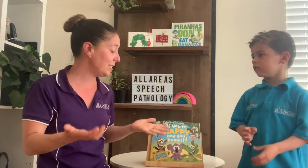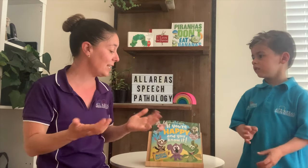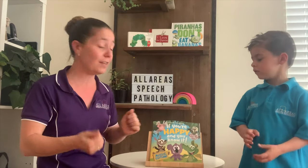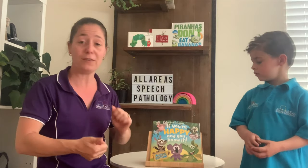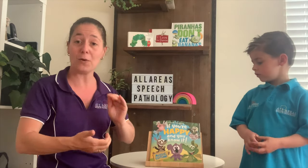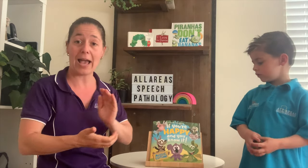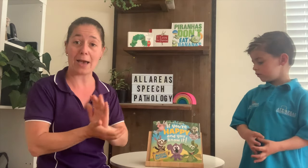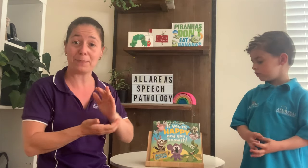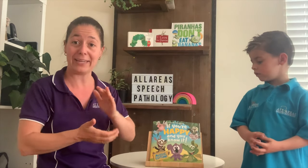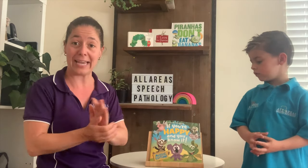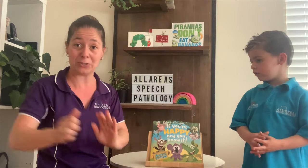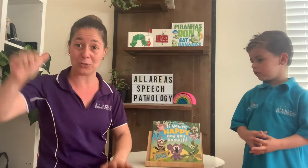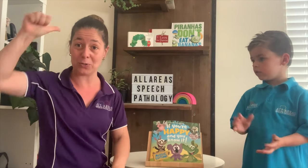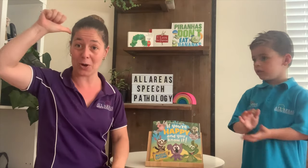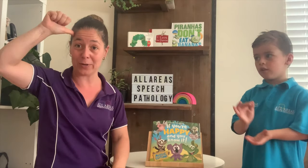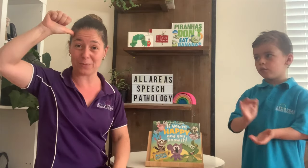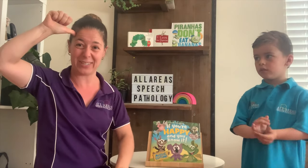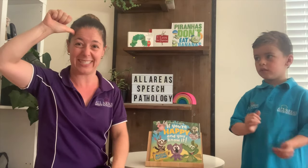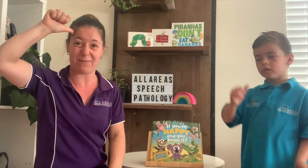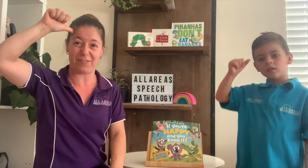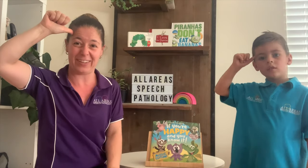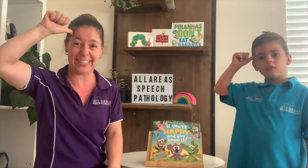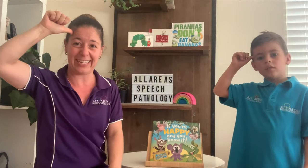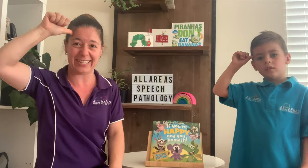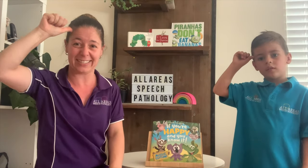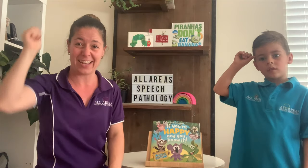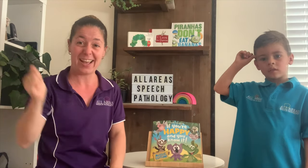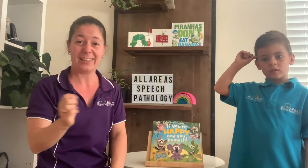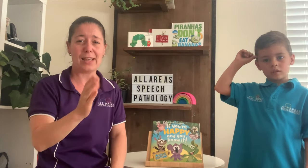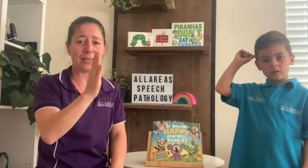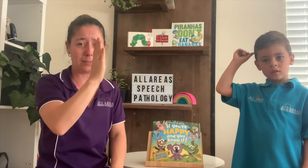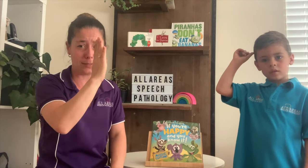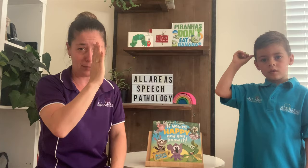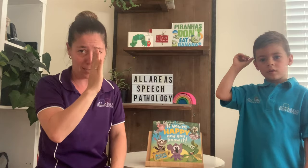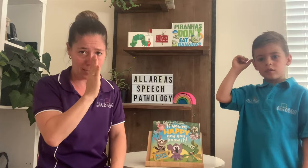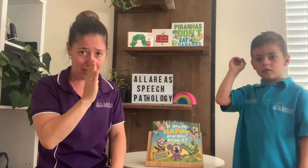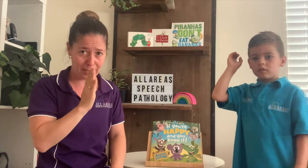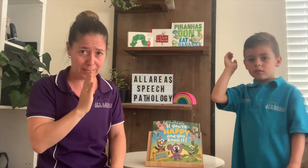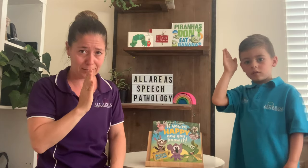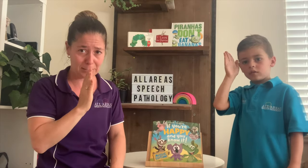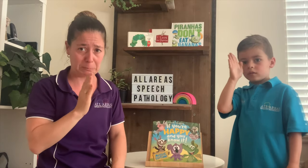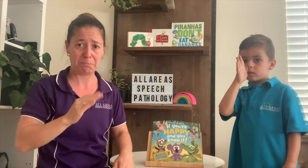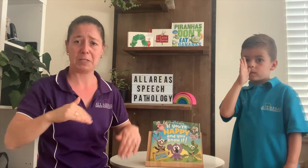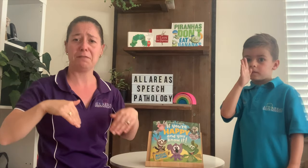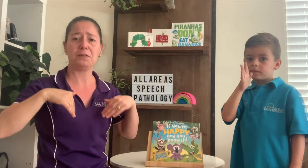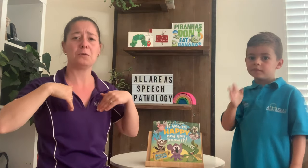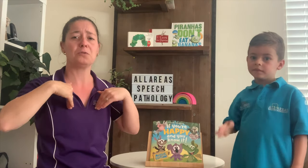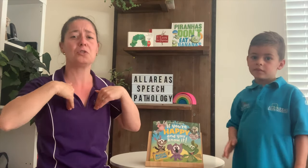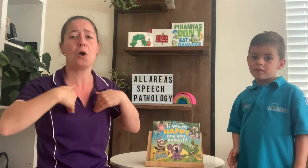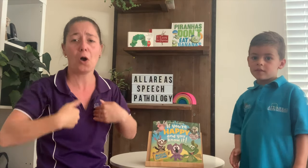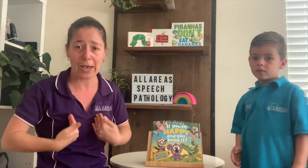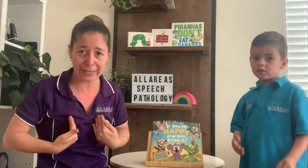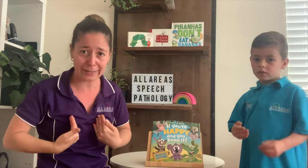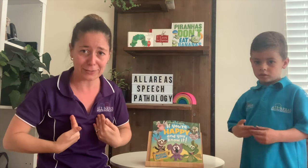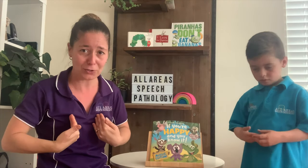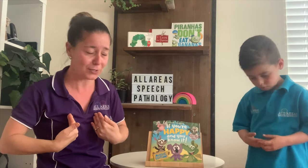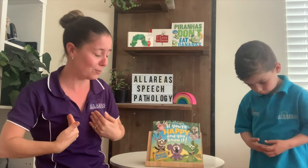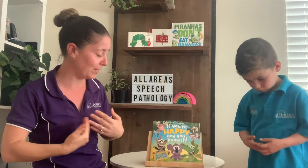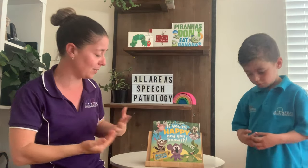did If You're Happy and You Know It with some feelings like sad, if you're tired and you know it.